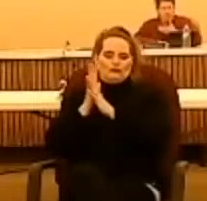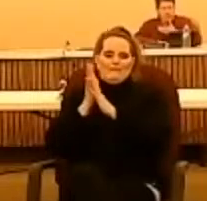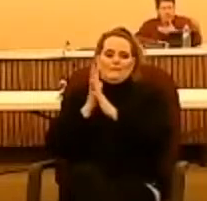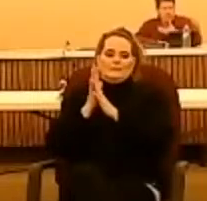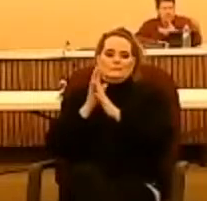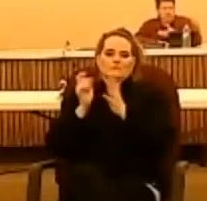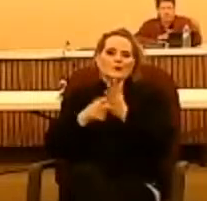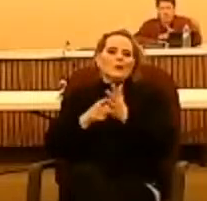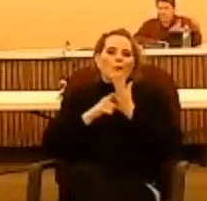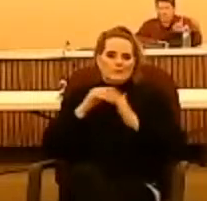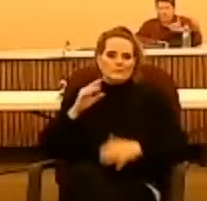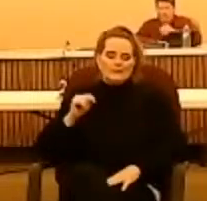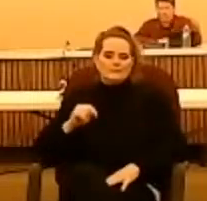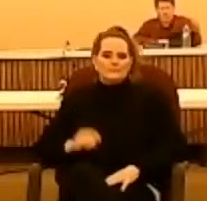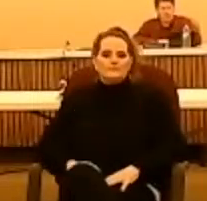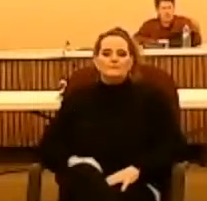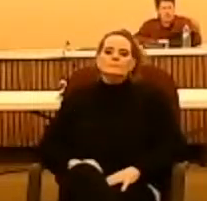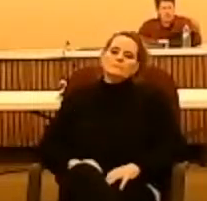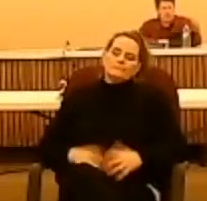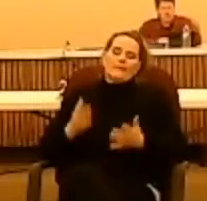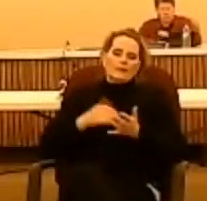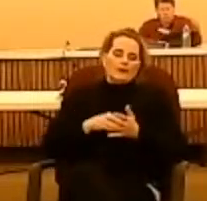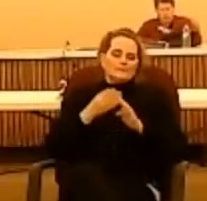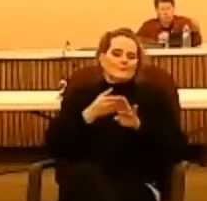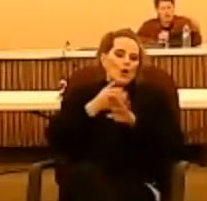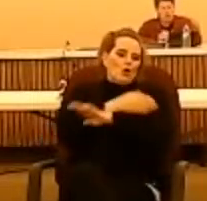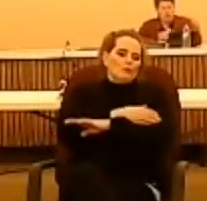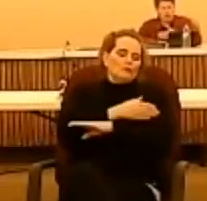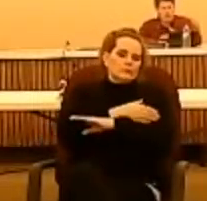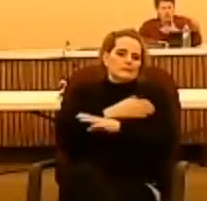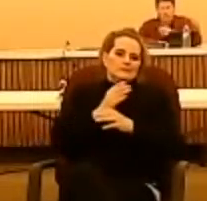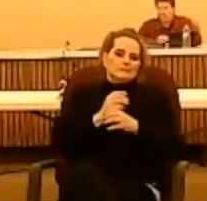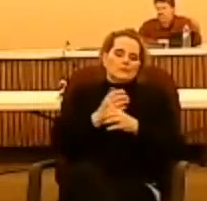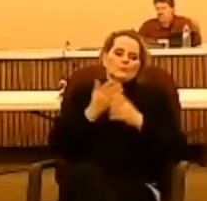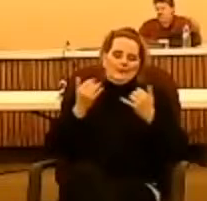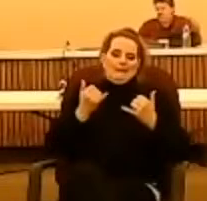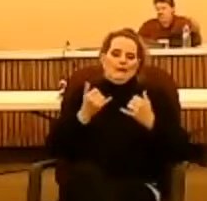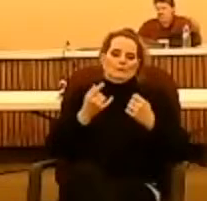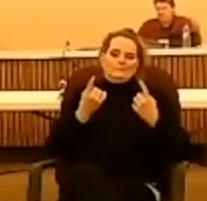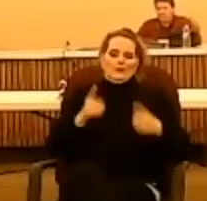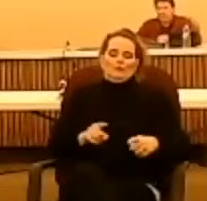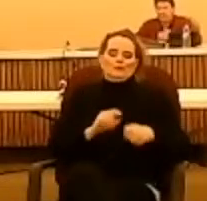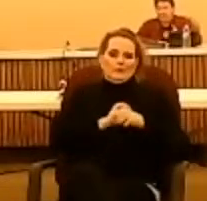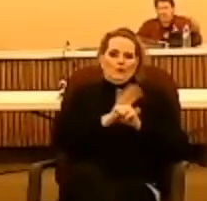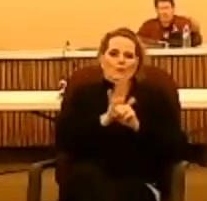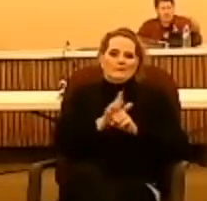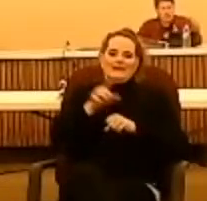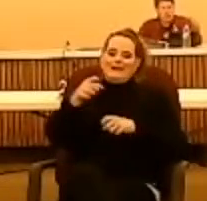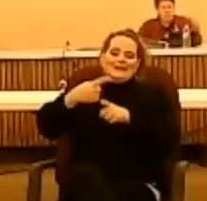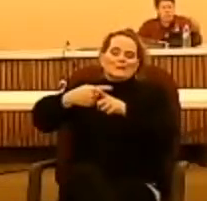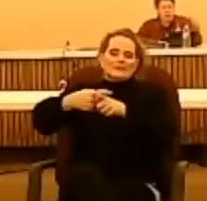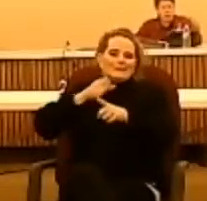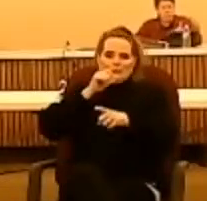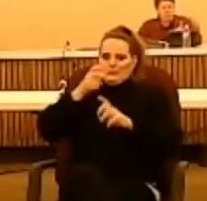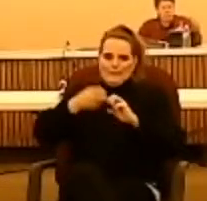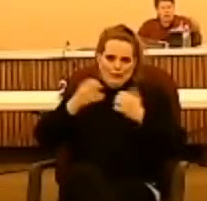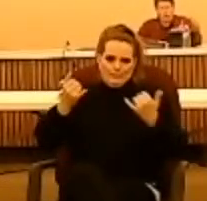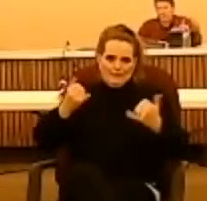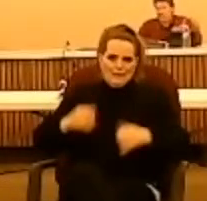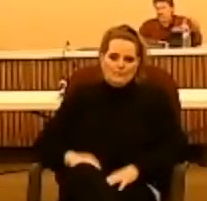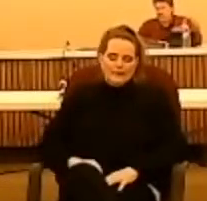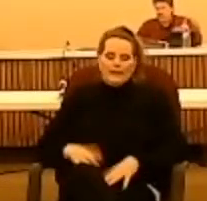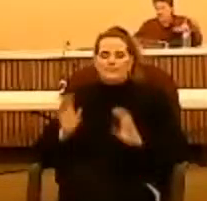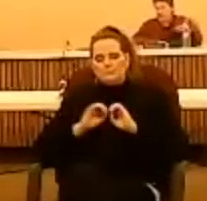now, pre-COVID, that intersection isn't, or excuse me, during COVID, that intersection isn't an issue. And obviously it's going to be a while